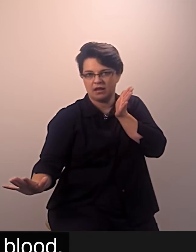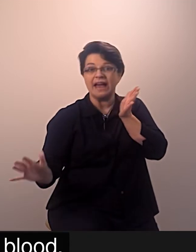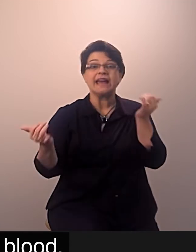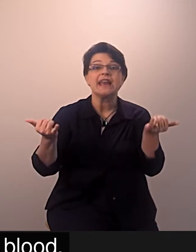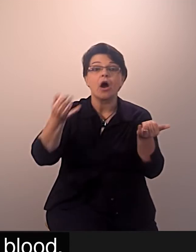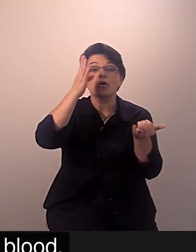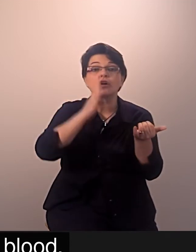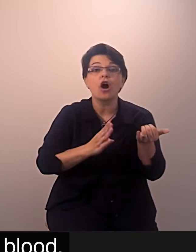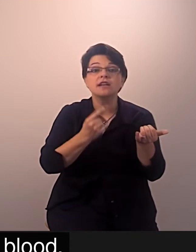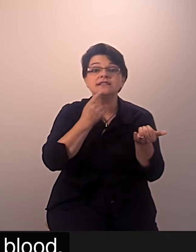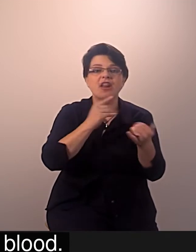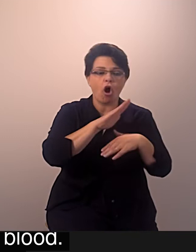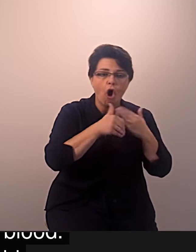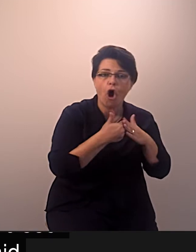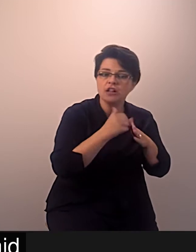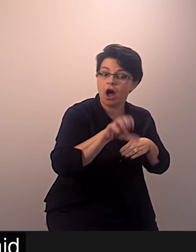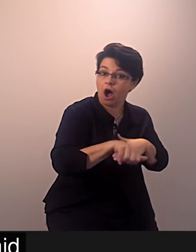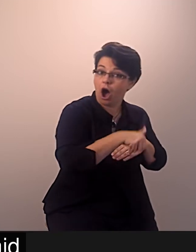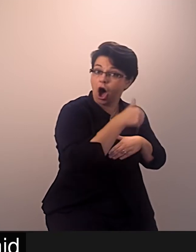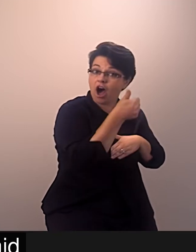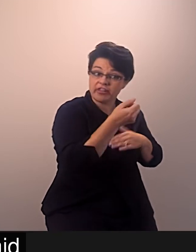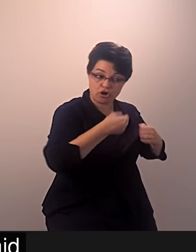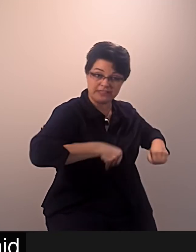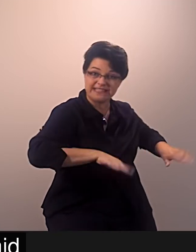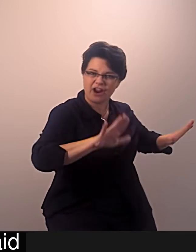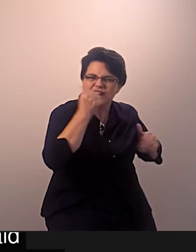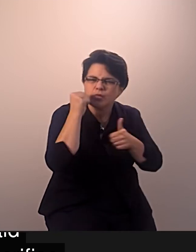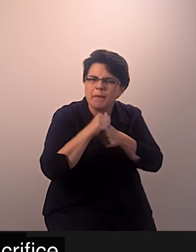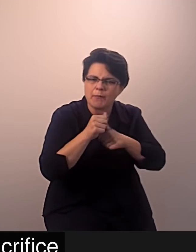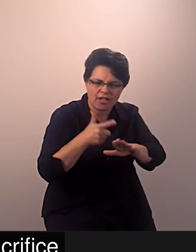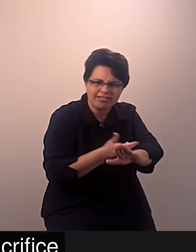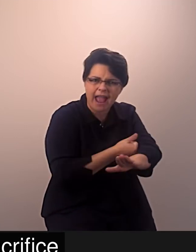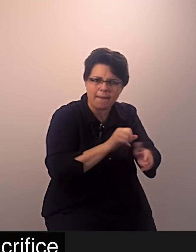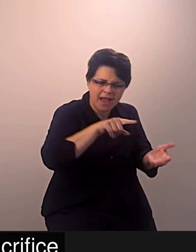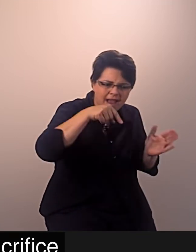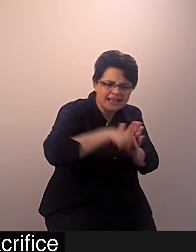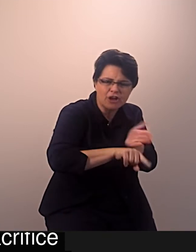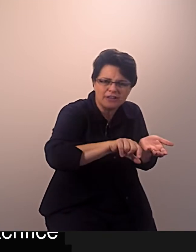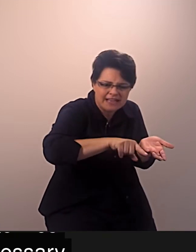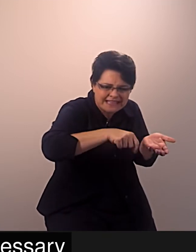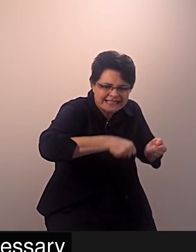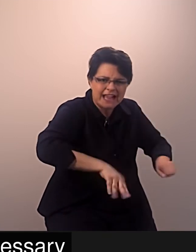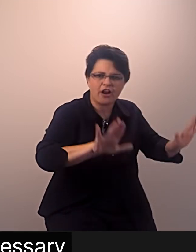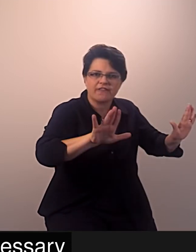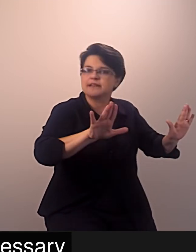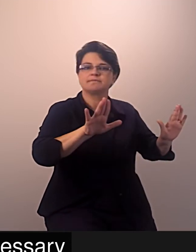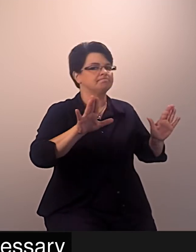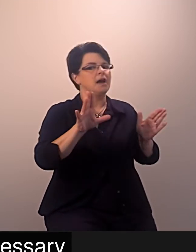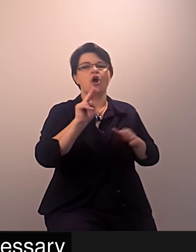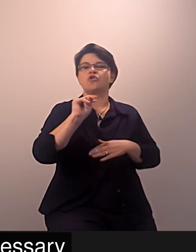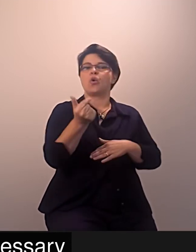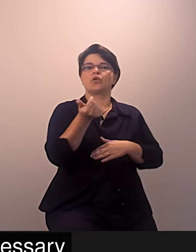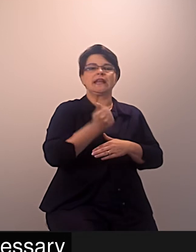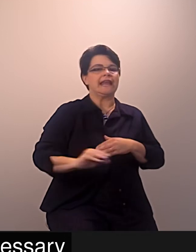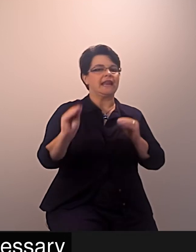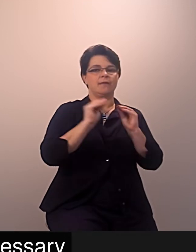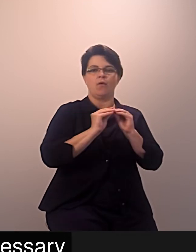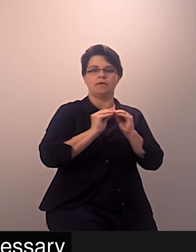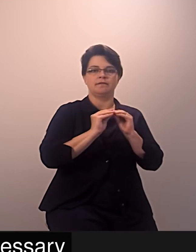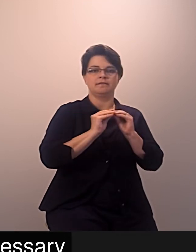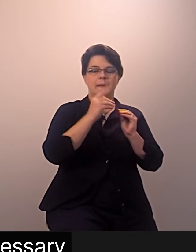that all other sacrifice is no longer necessary because Jesus made the perfect sacrifice.